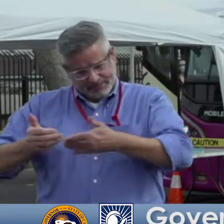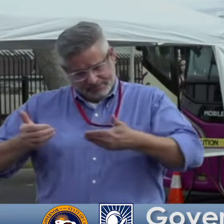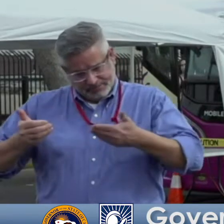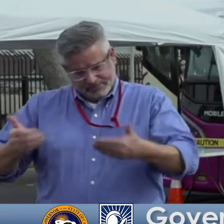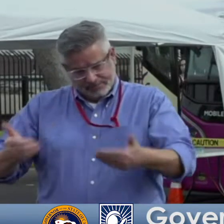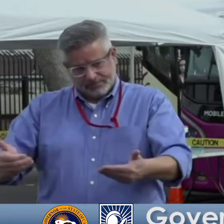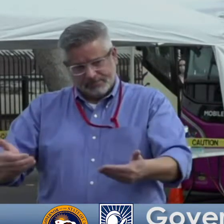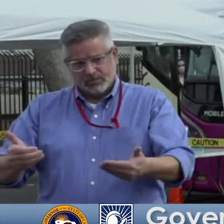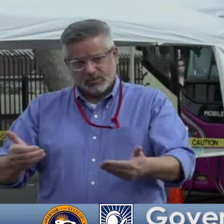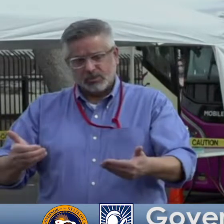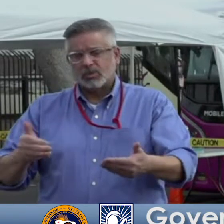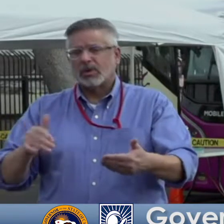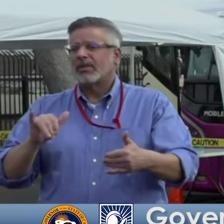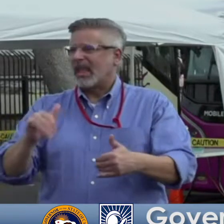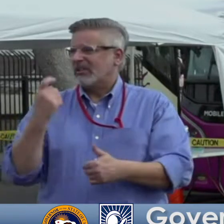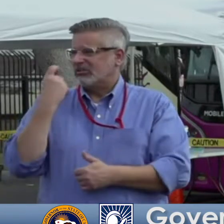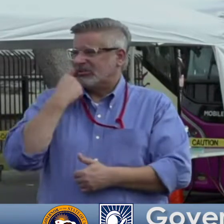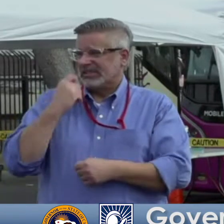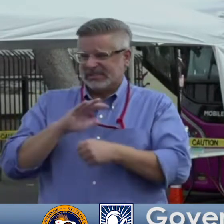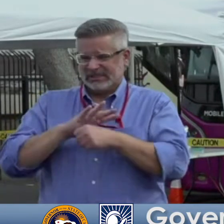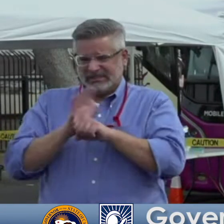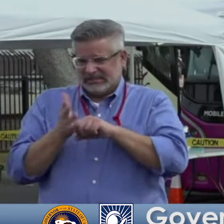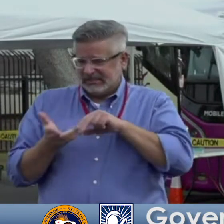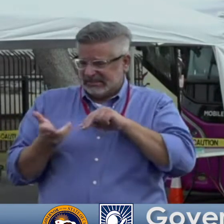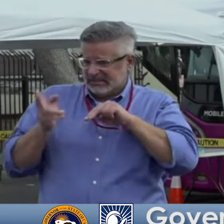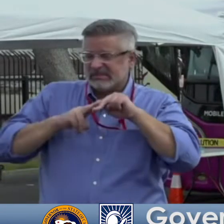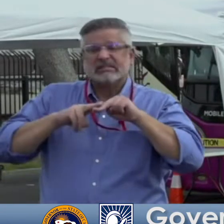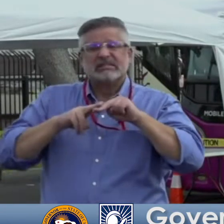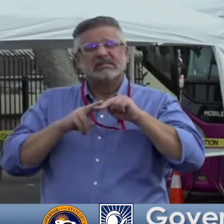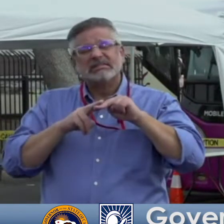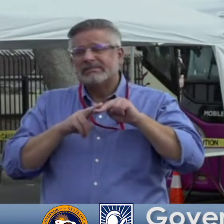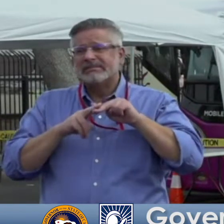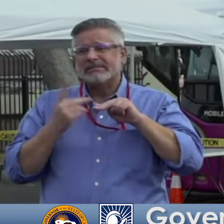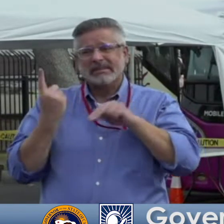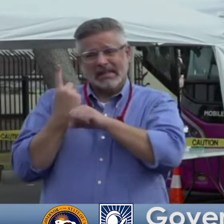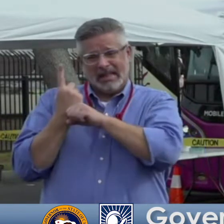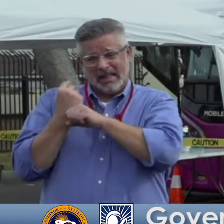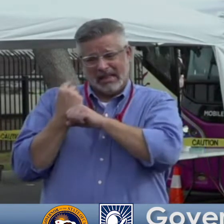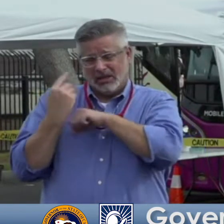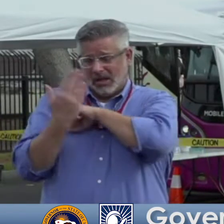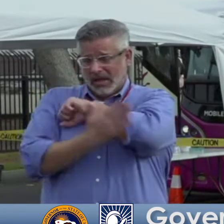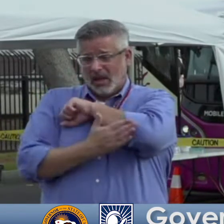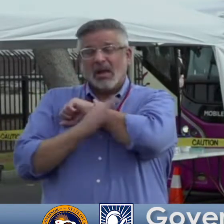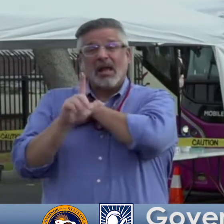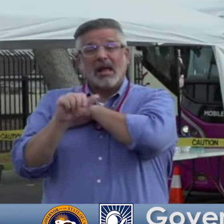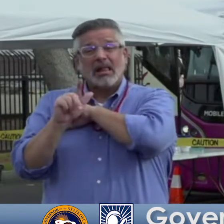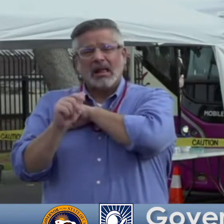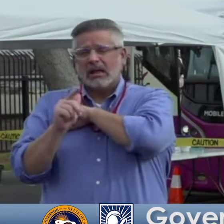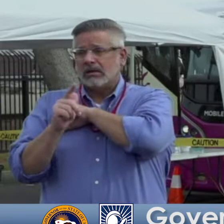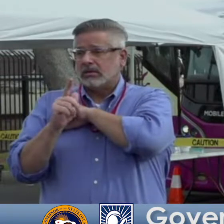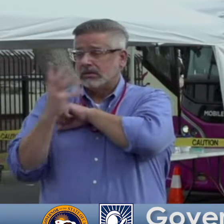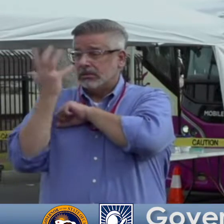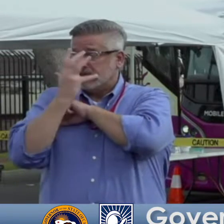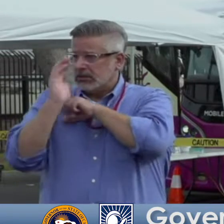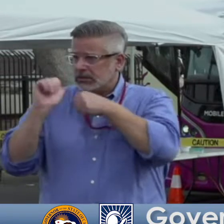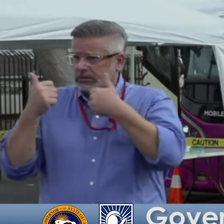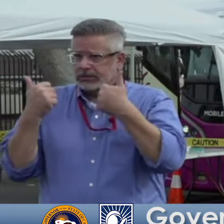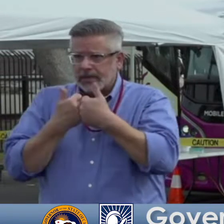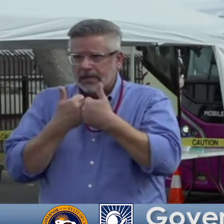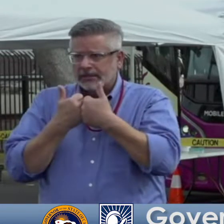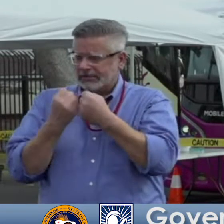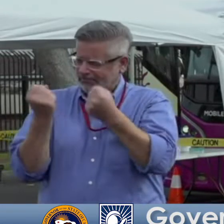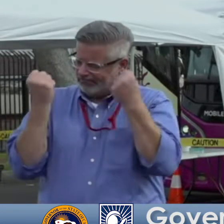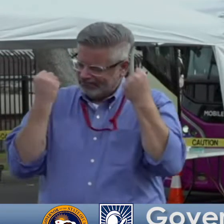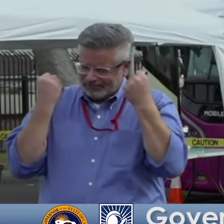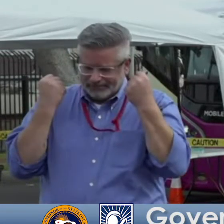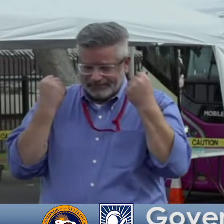during this recent pandemic. Last year, we in the County of Los Angeles had the monumental challenge of getting as